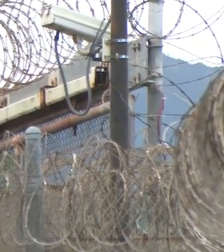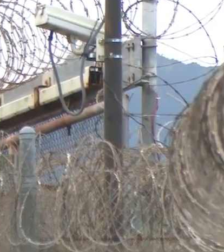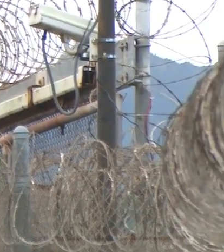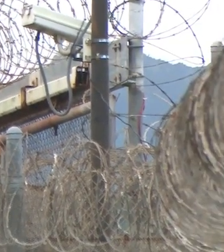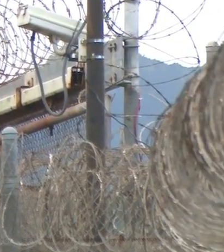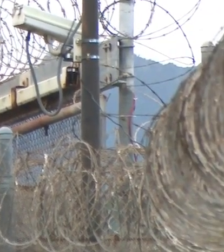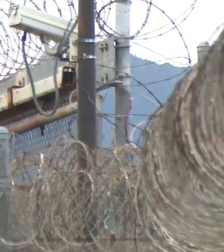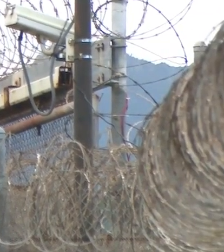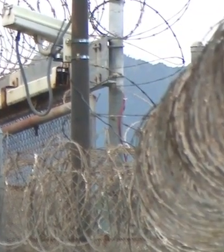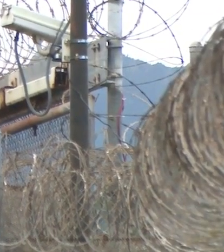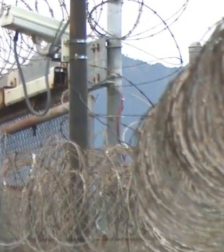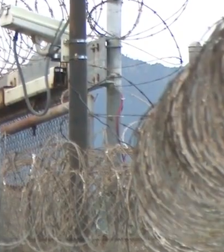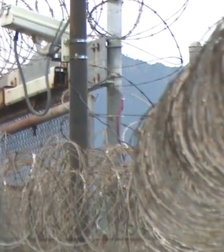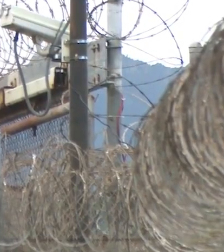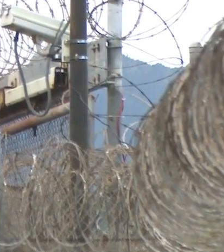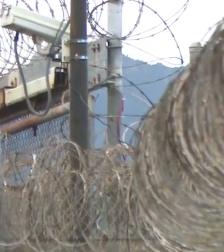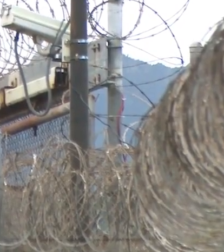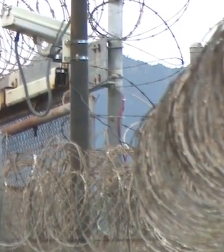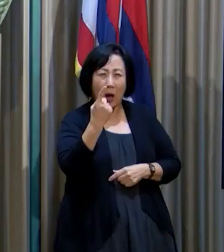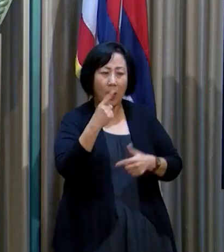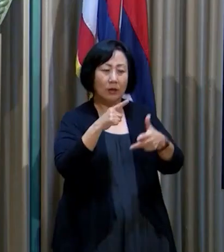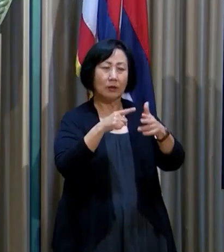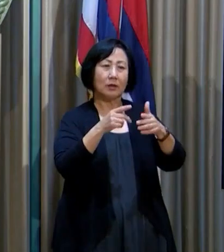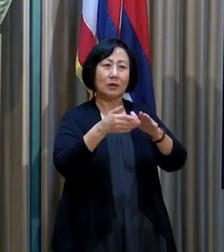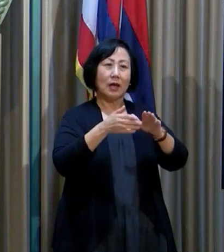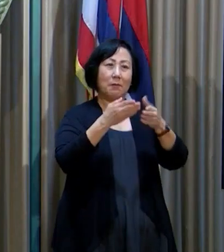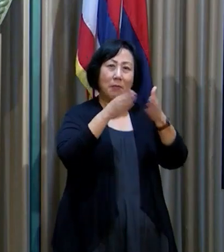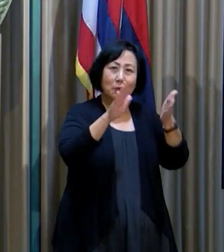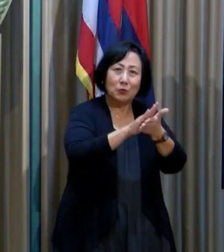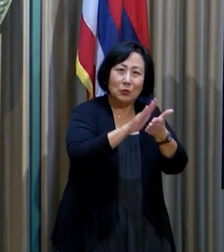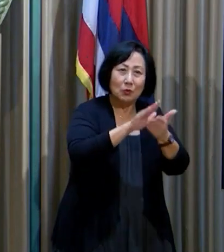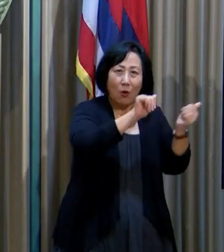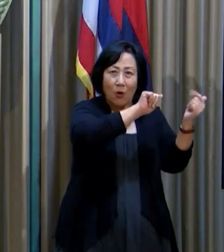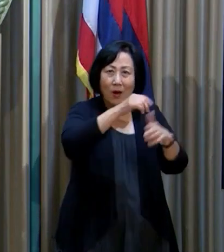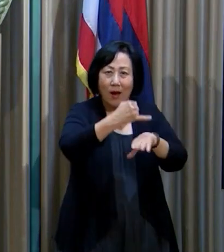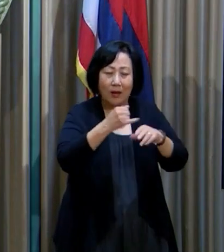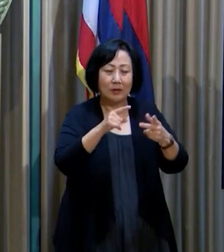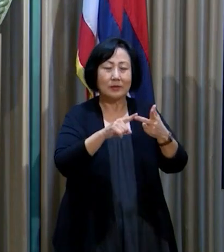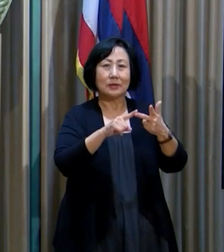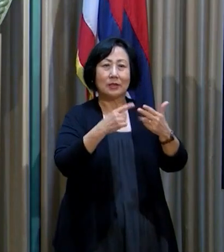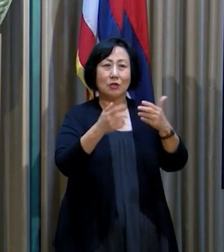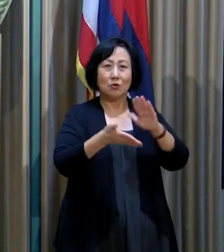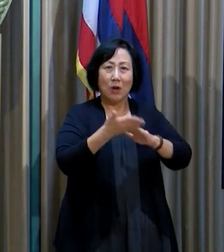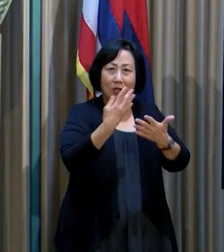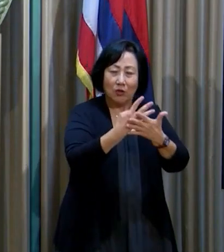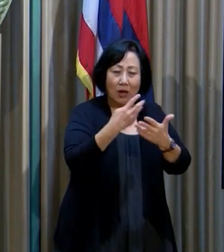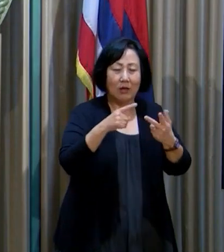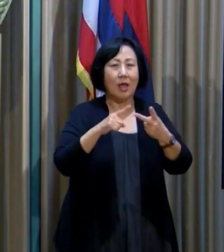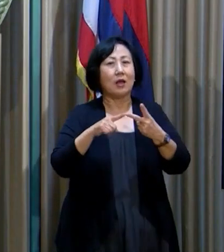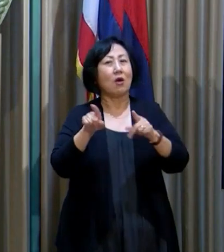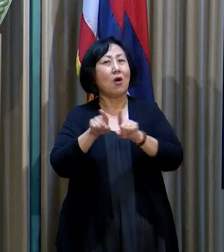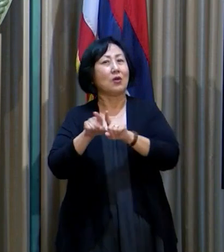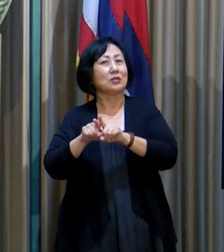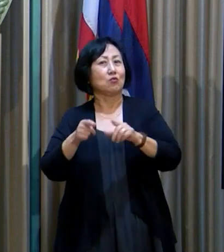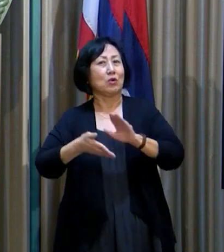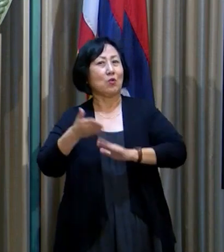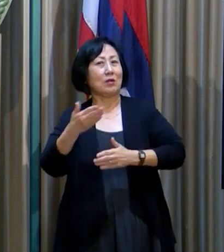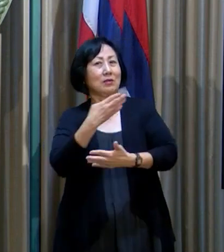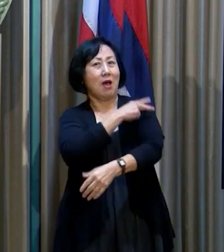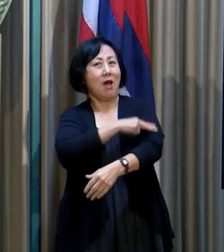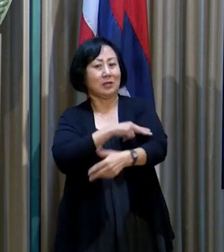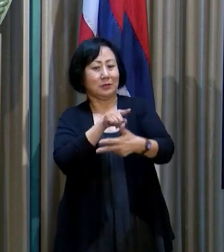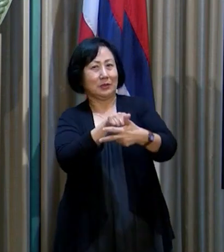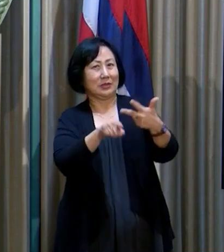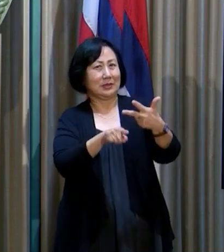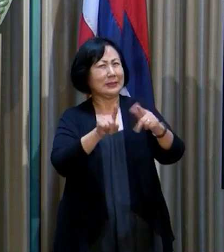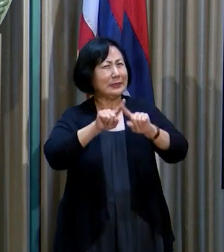that manages all of the hospitals in the counties as well. So our situation in